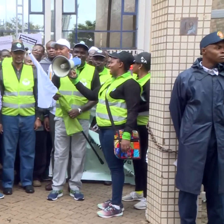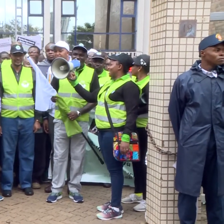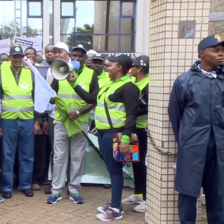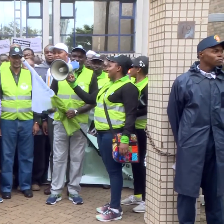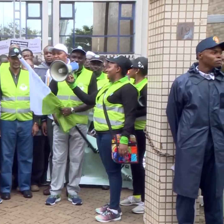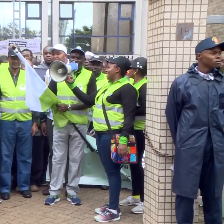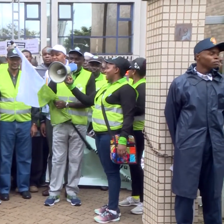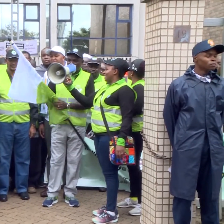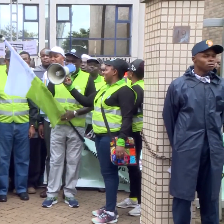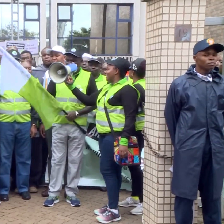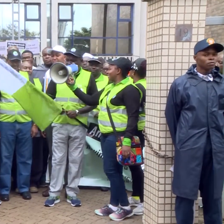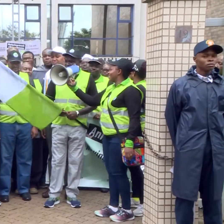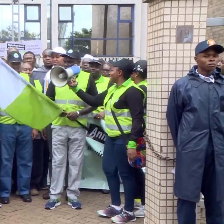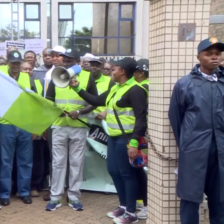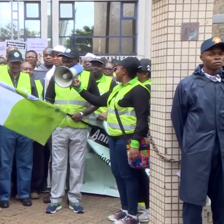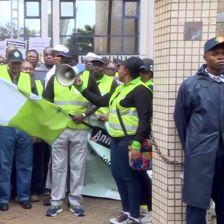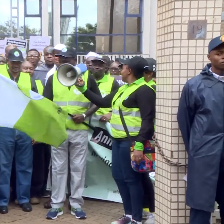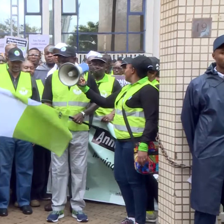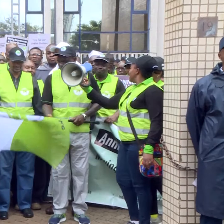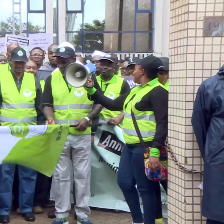And let's enjoy the walk. Thank you.